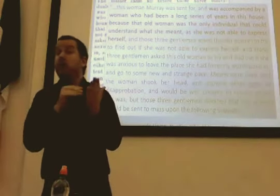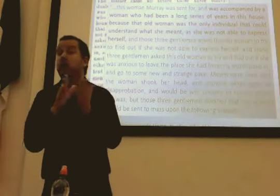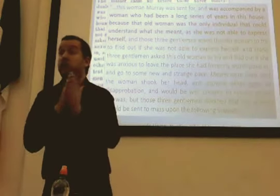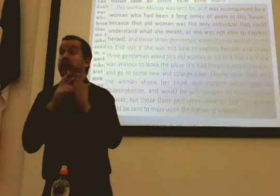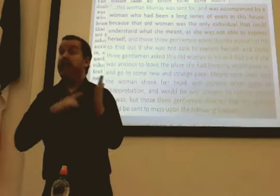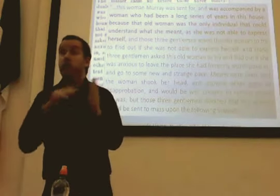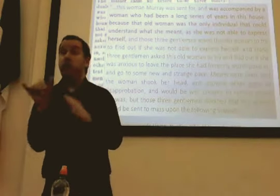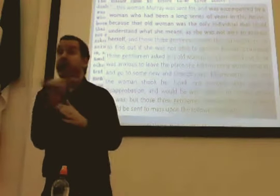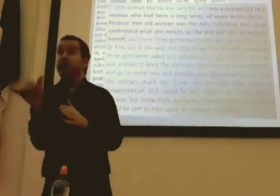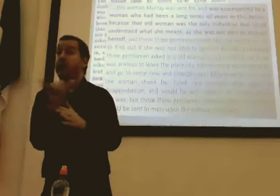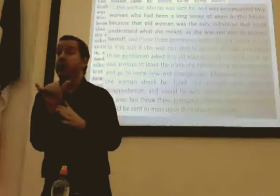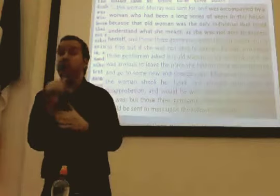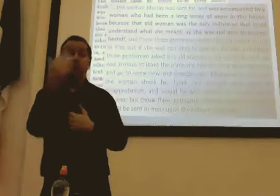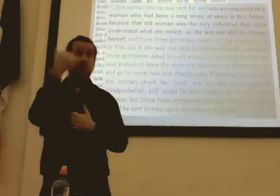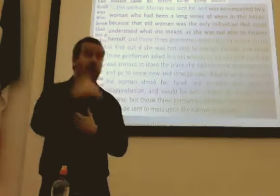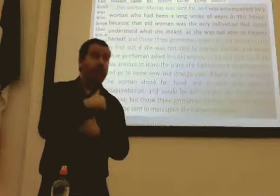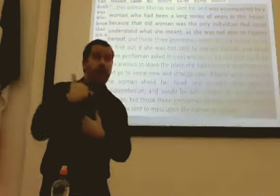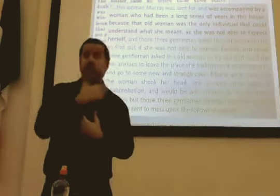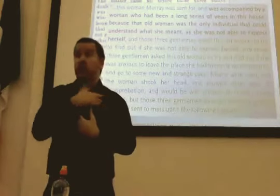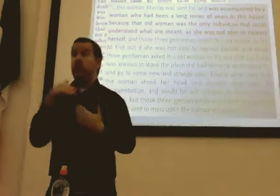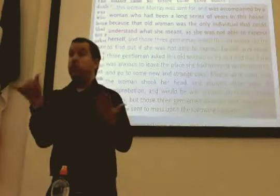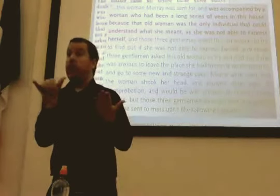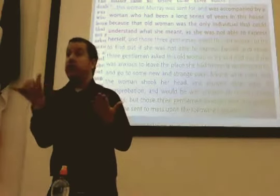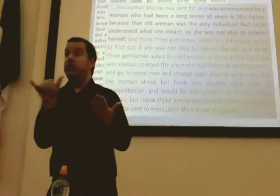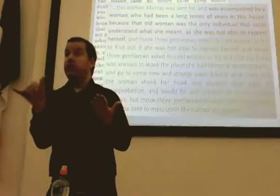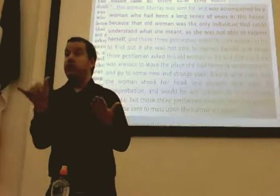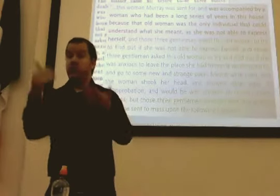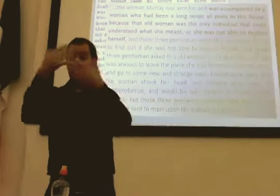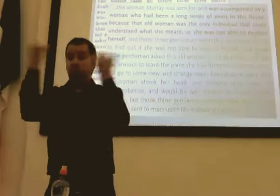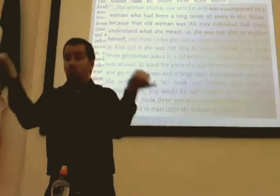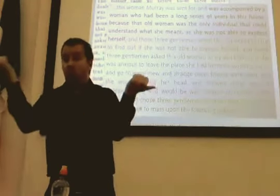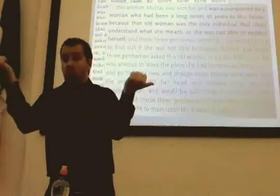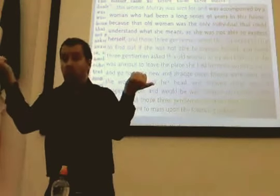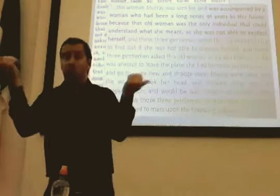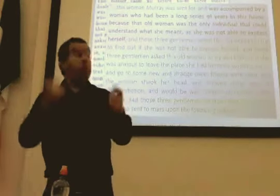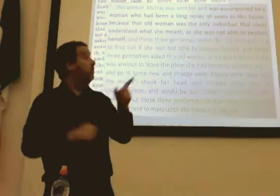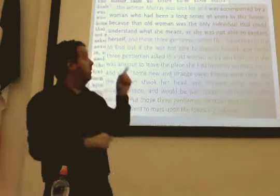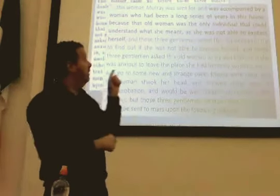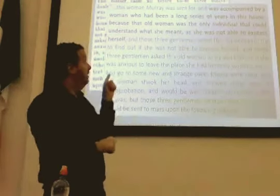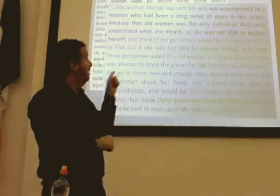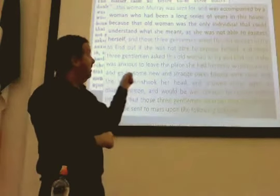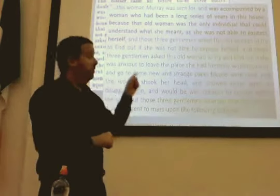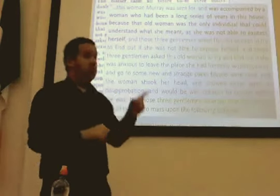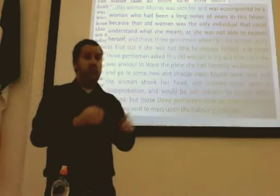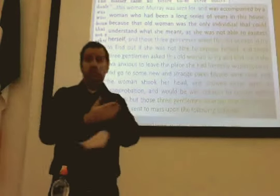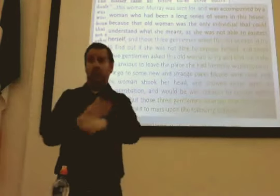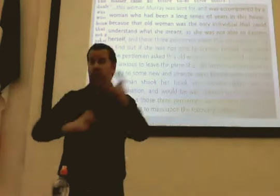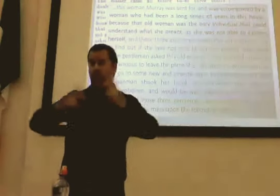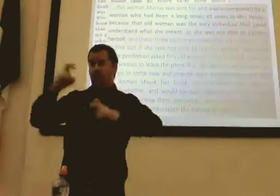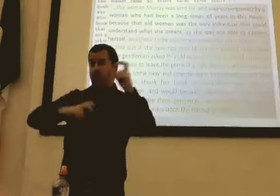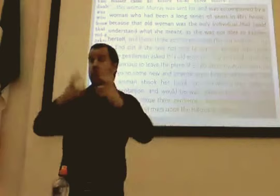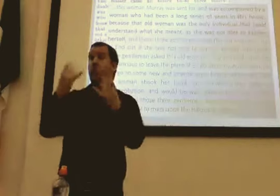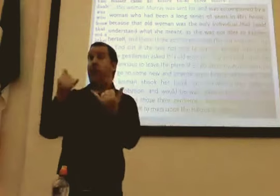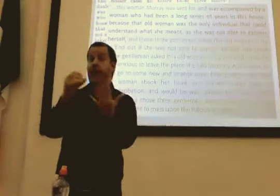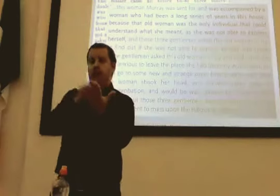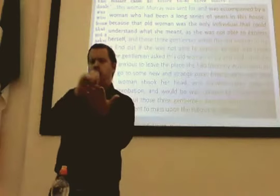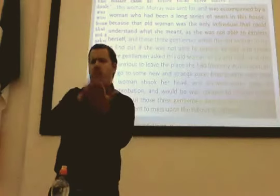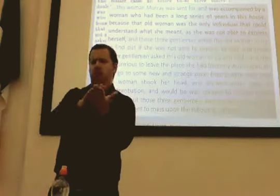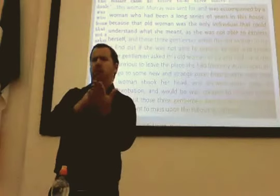then when they were asked to fill out whether they were Catholic or Protestant, and they couldn't actually communicate to find out